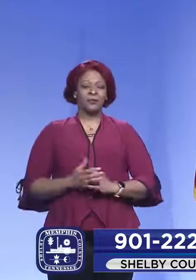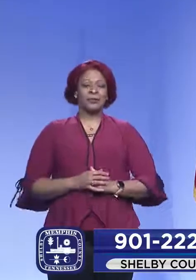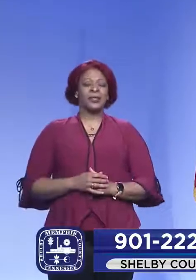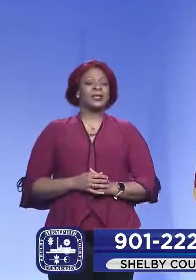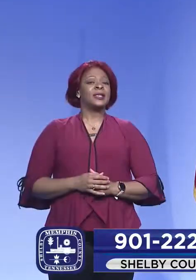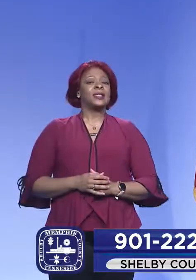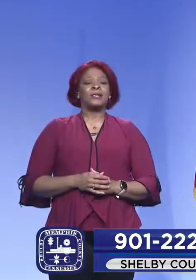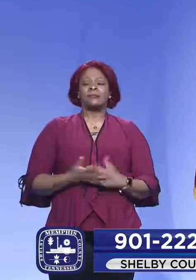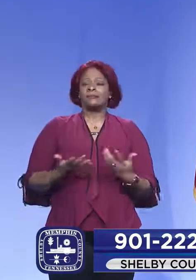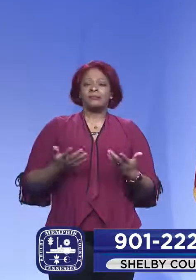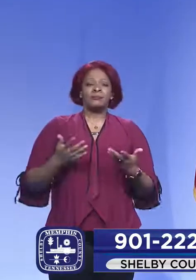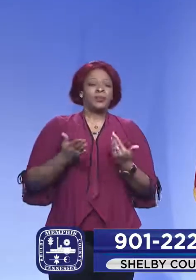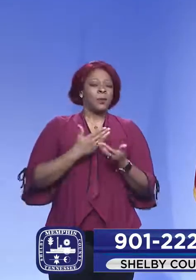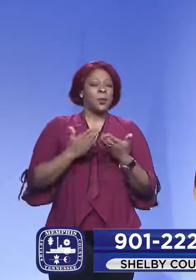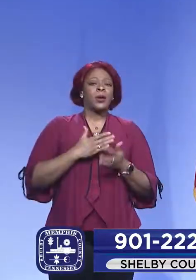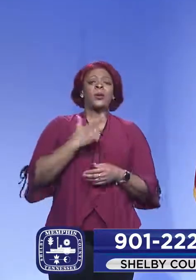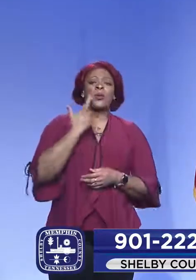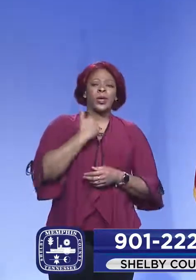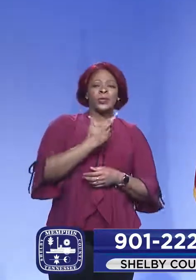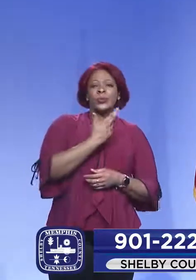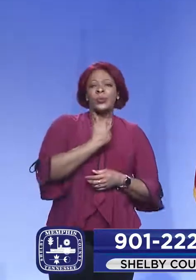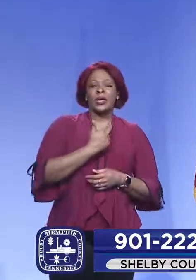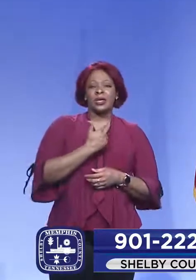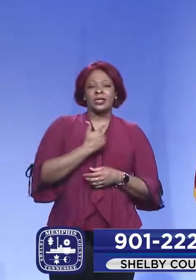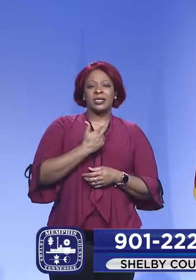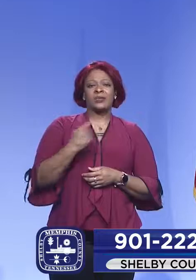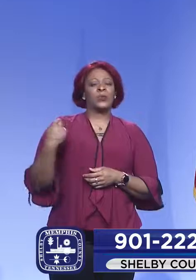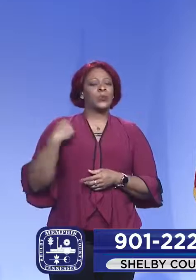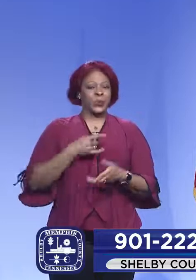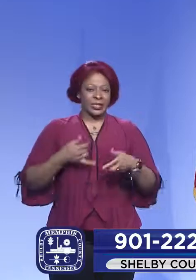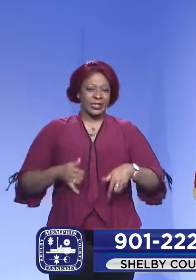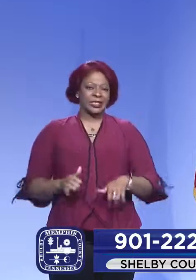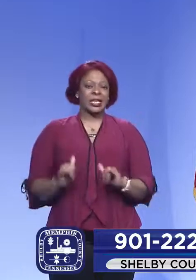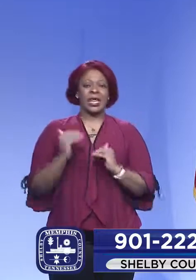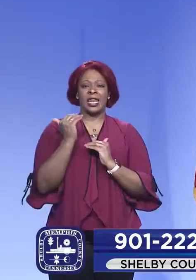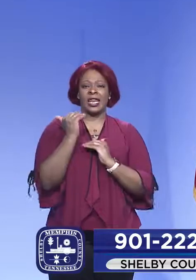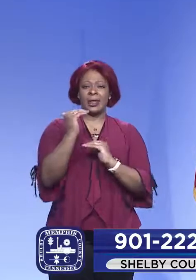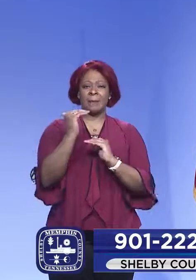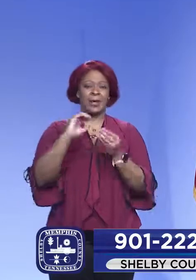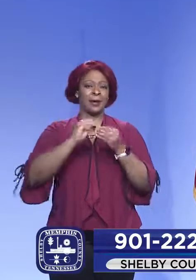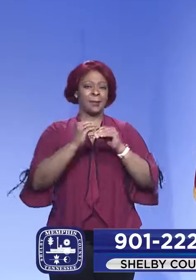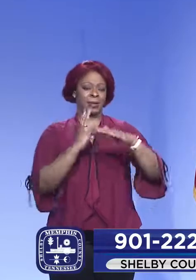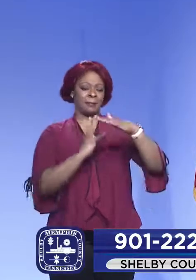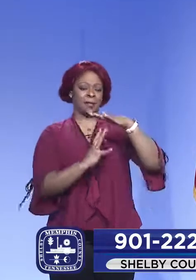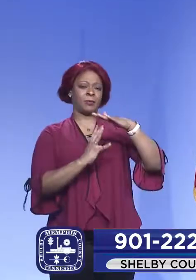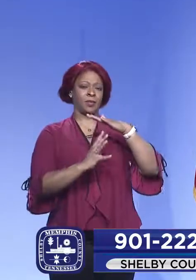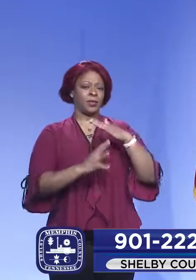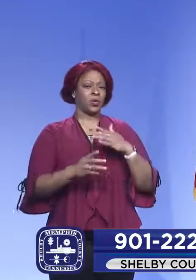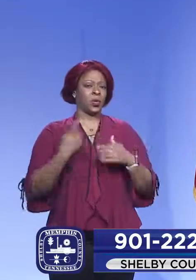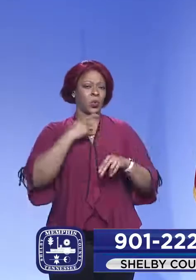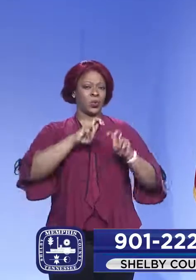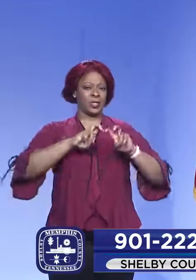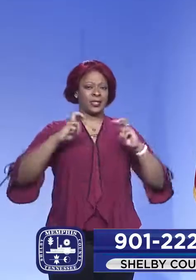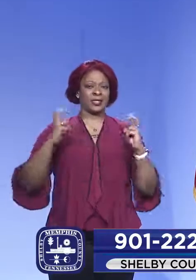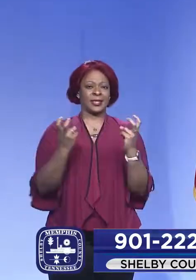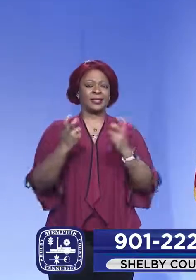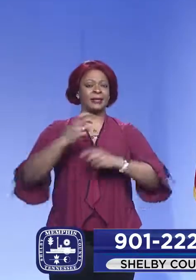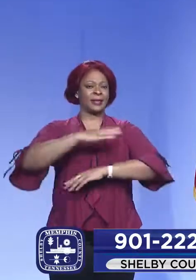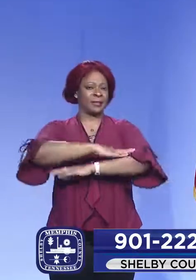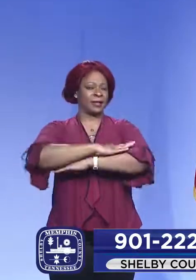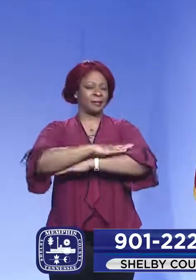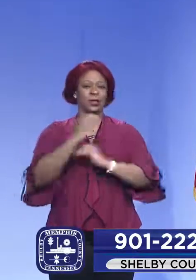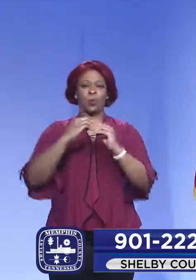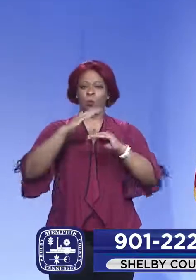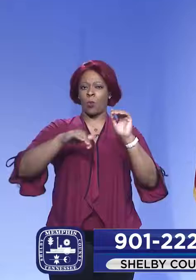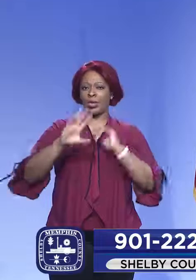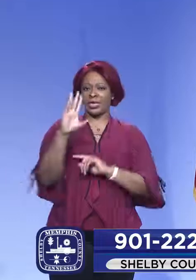Even in terms of restaurants, we are still limiting the number of people who are seated at a table. No more